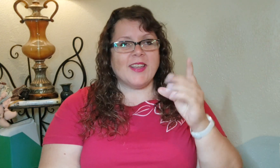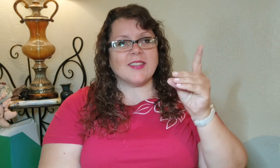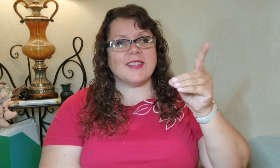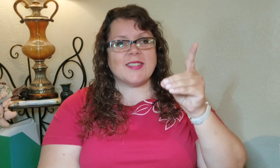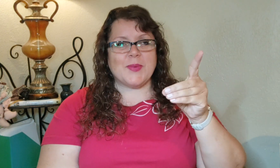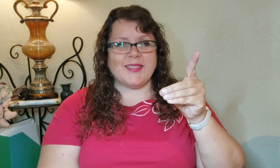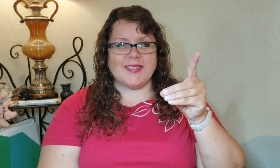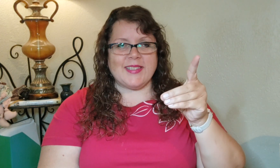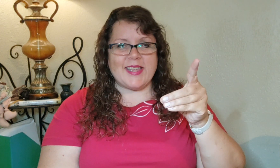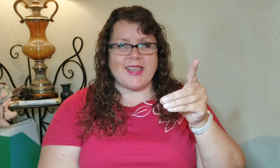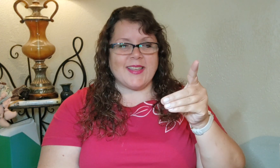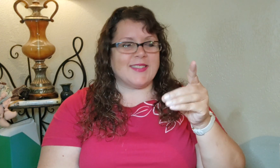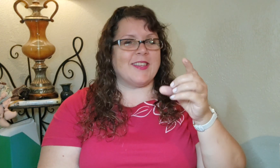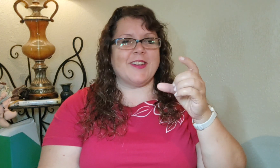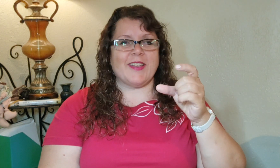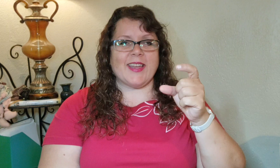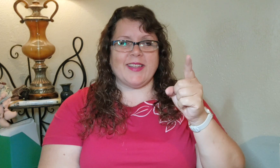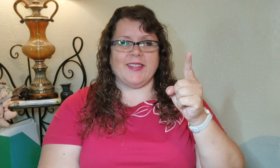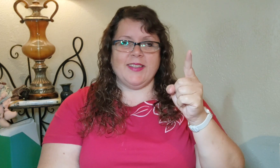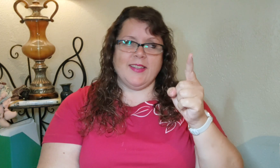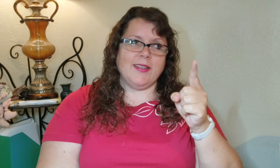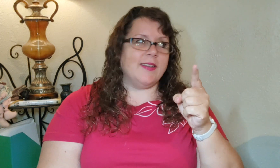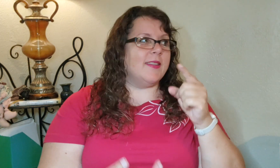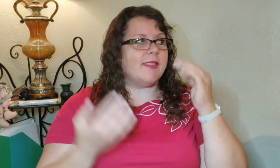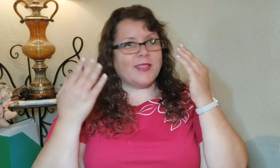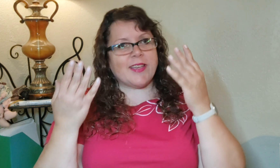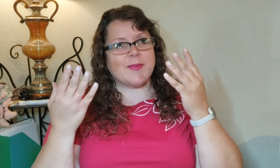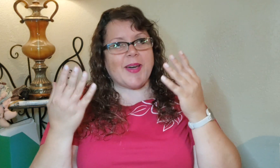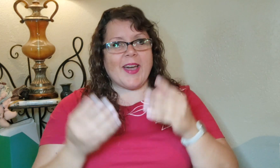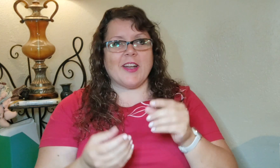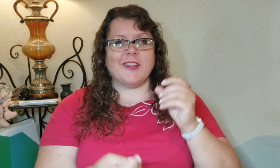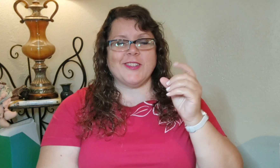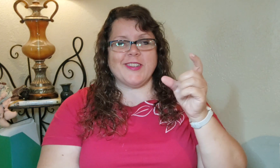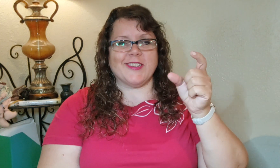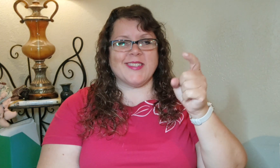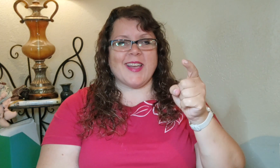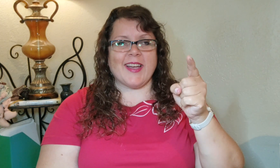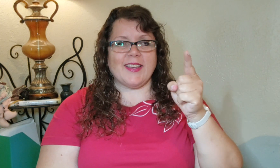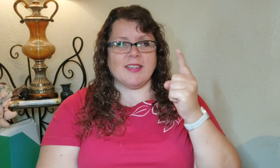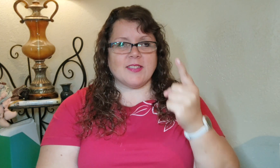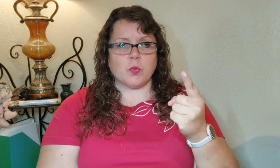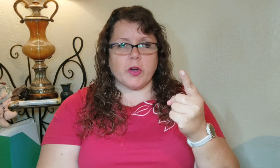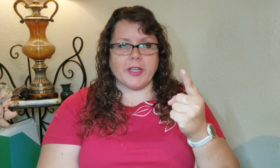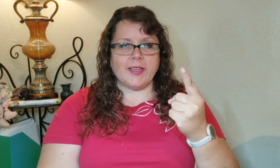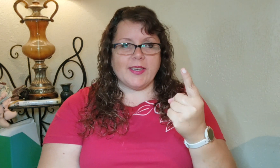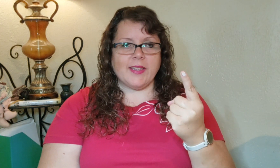because this means D, so you gotta think about how you're doing your sign. It's 1